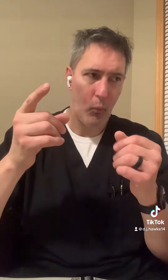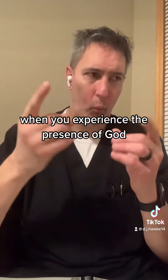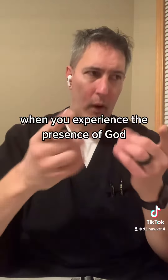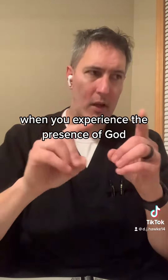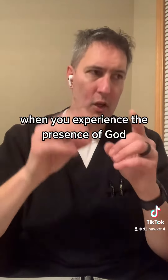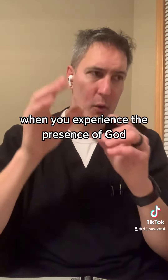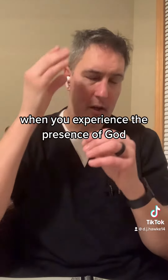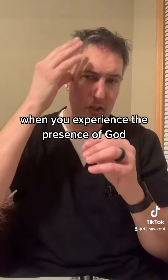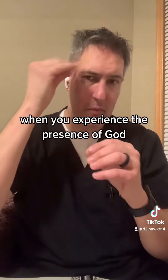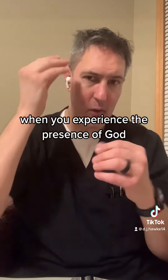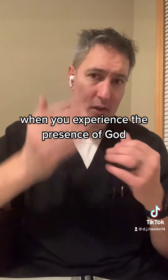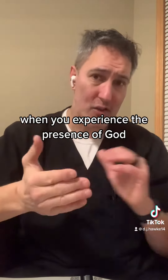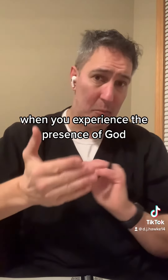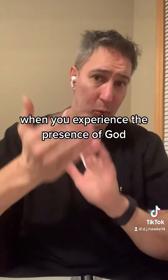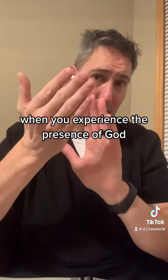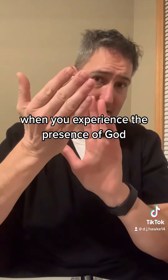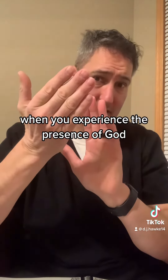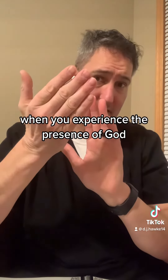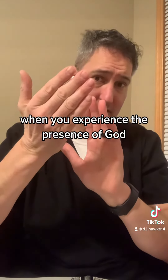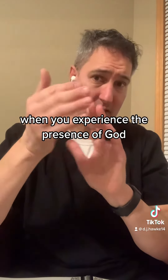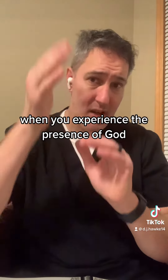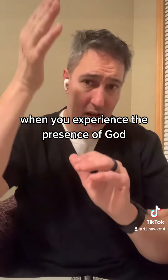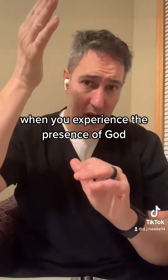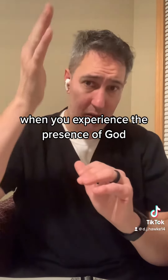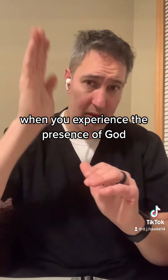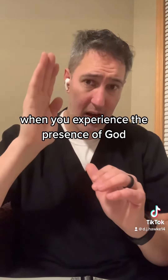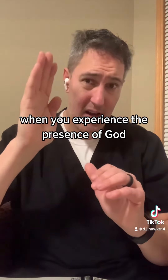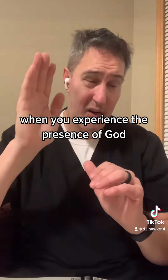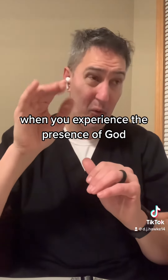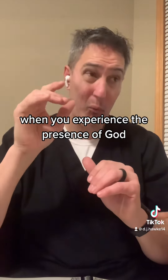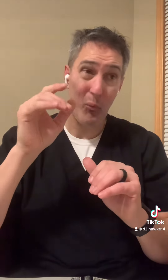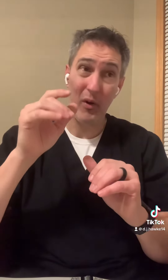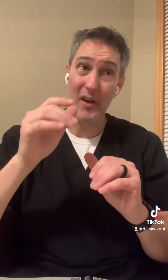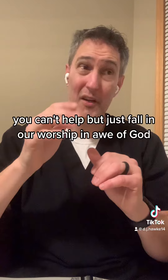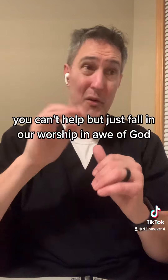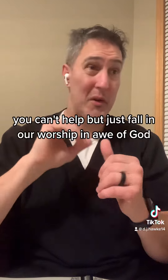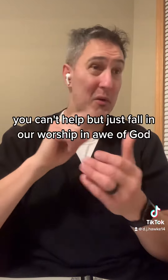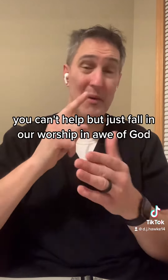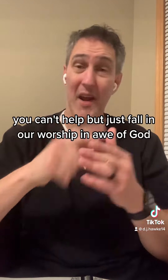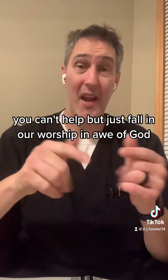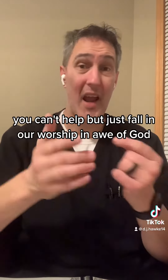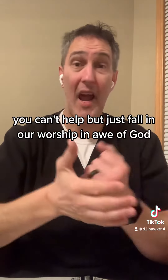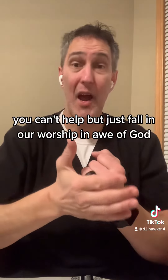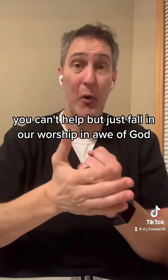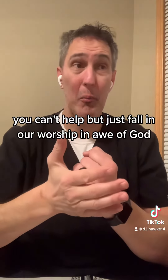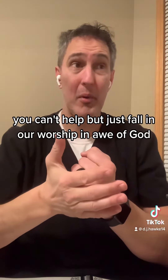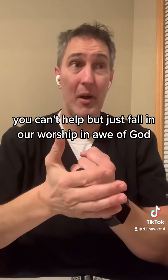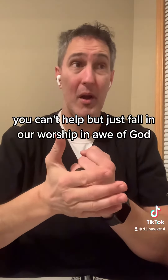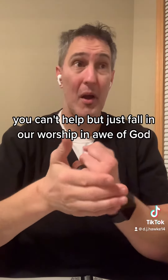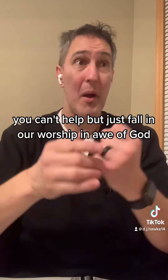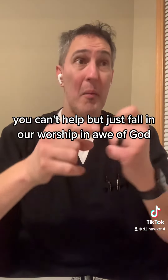when you experience the presence of God, you can't help